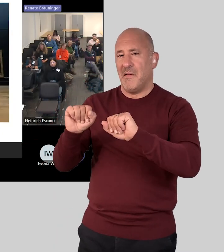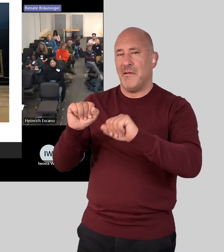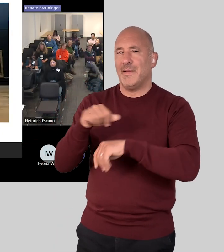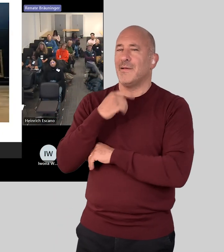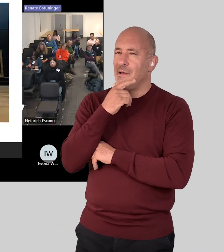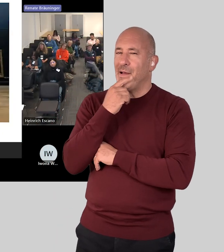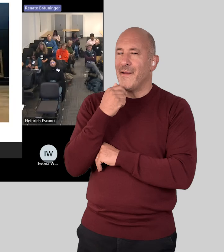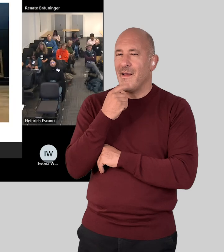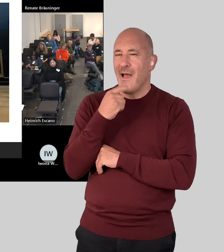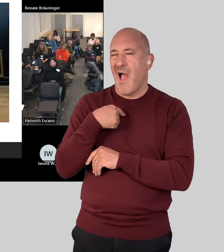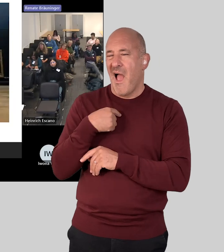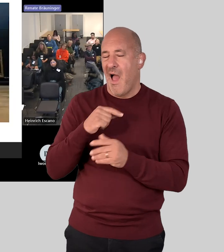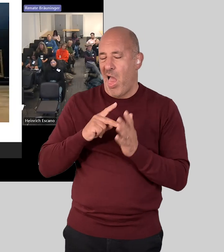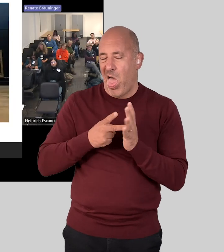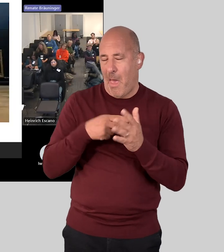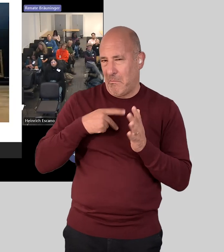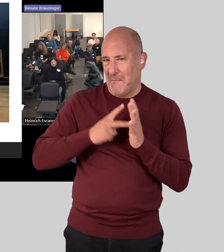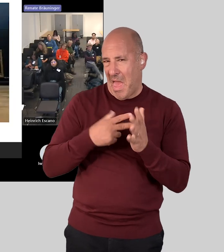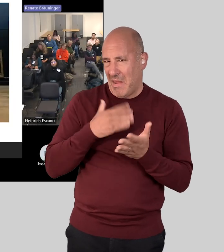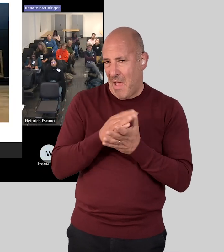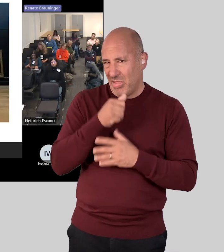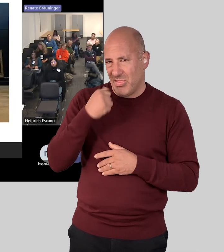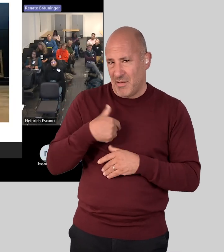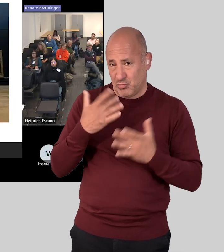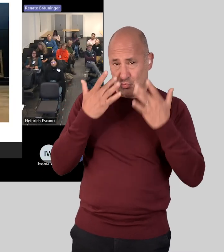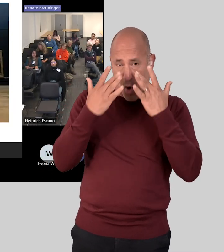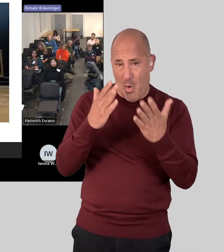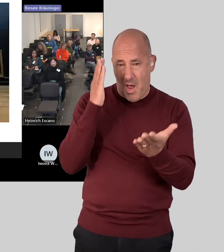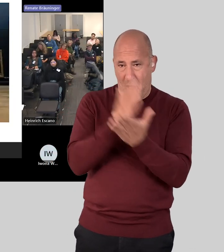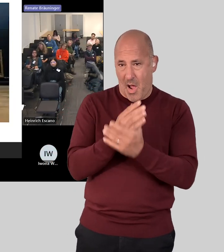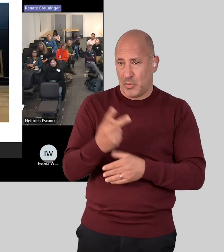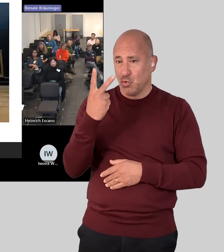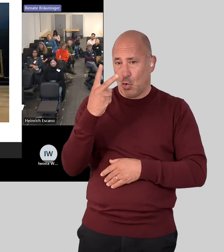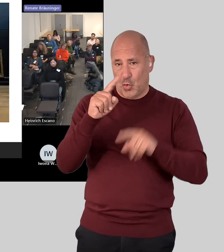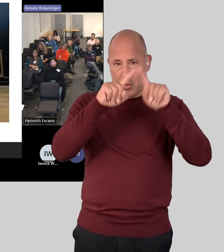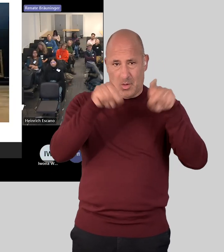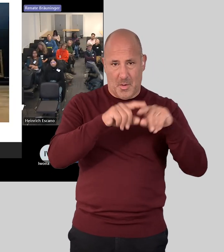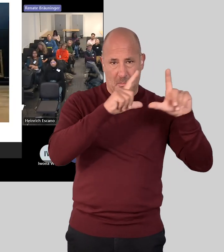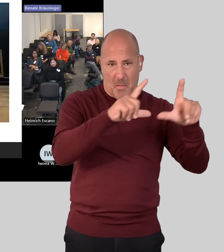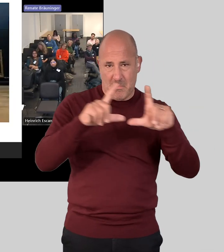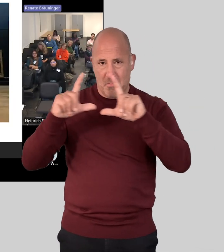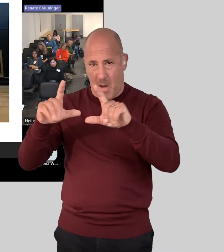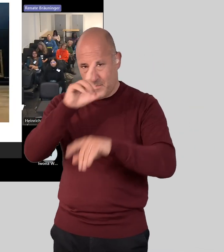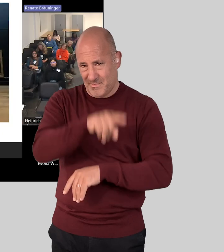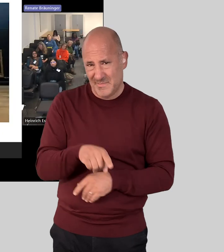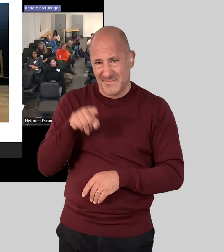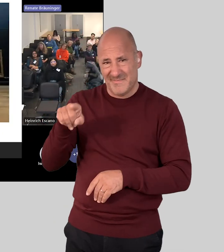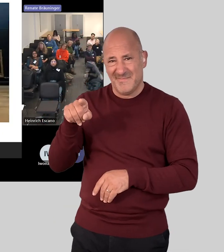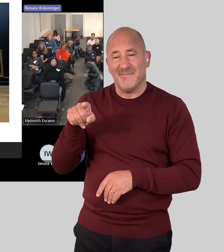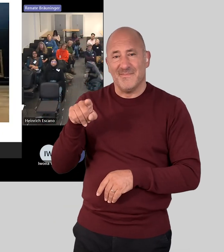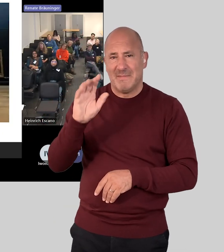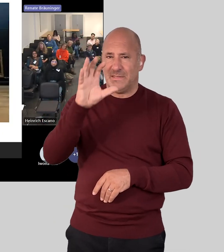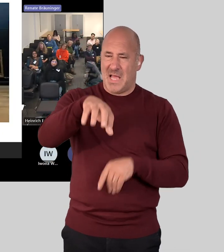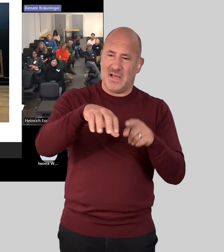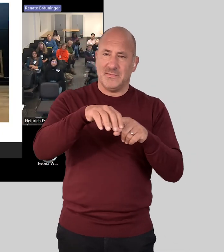But nevertheless, Keersmaker, and I think I've shared deliberately those on purpose,